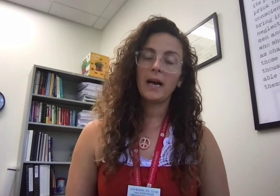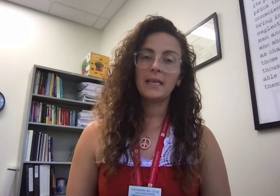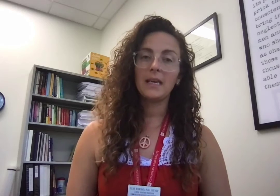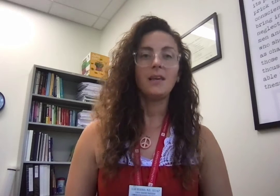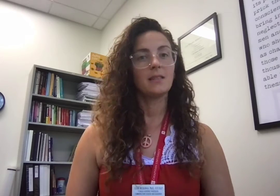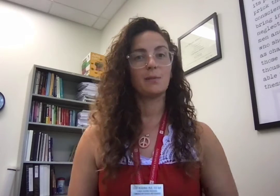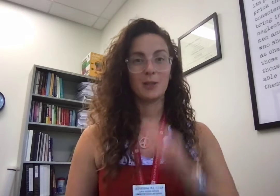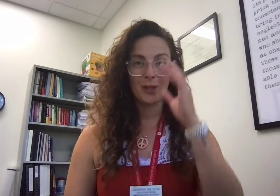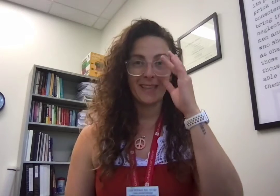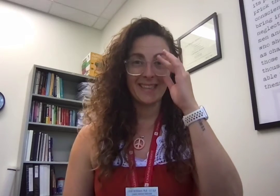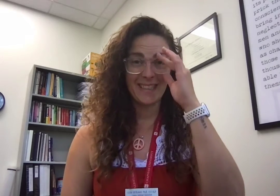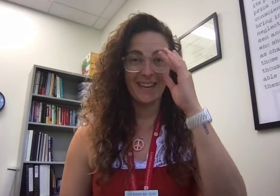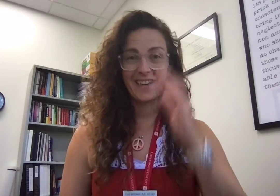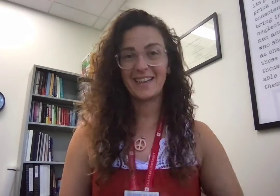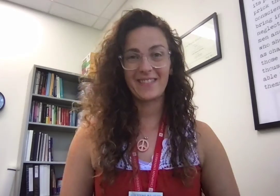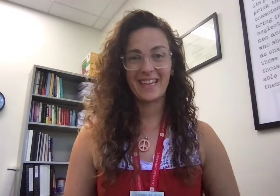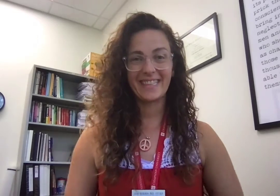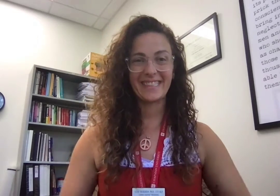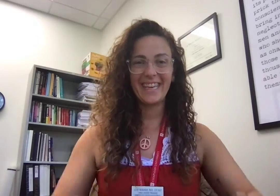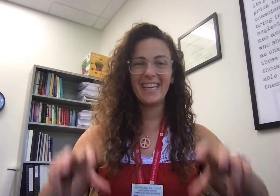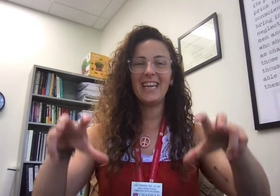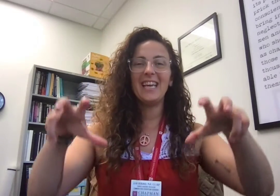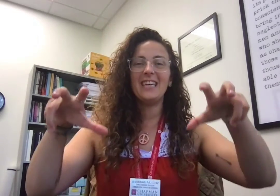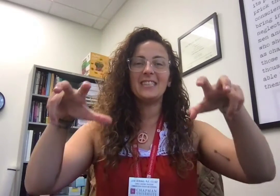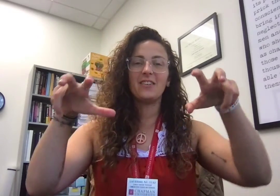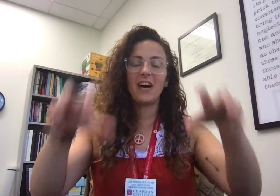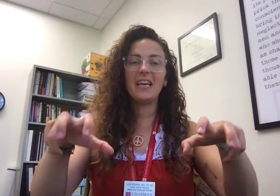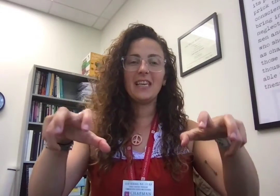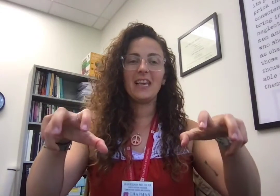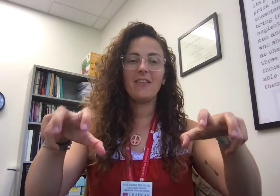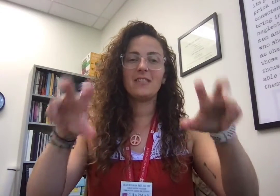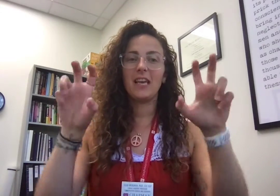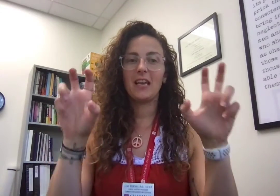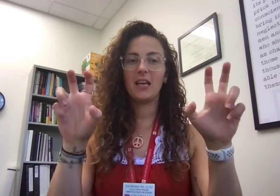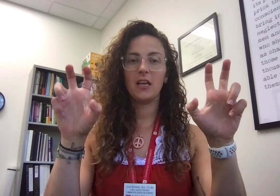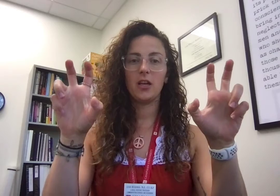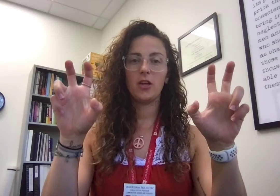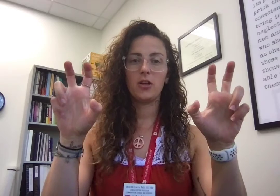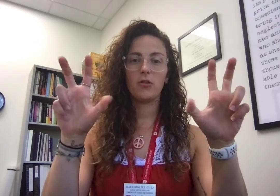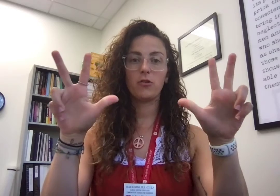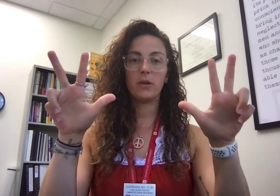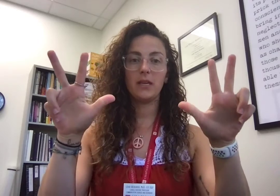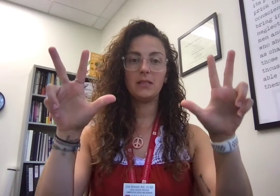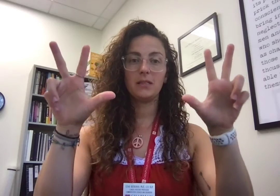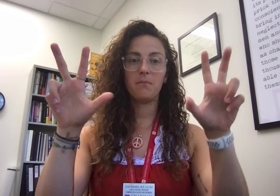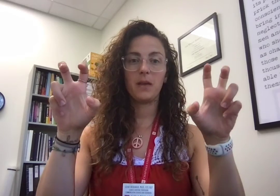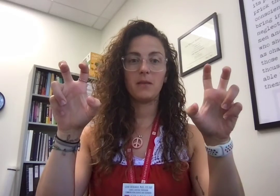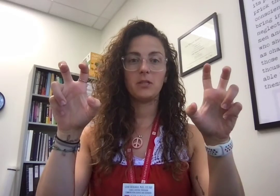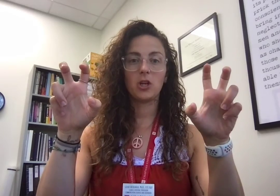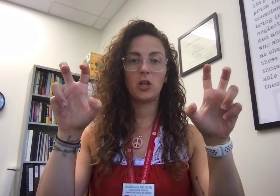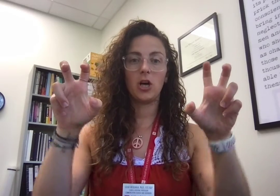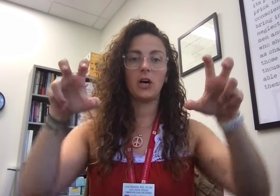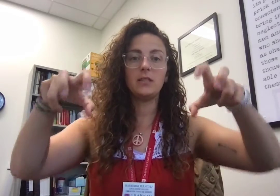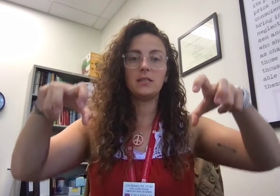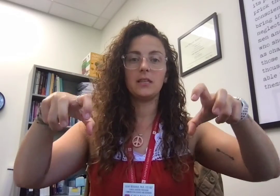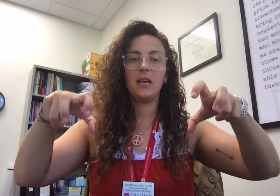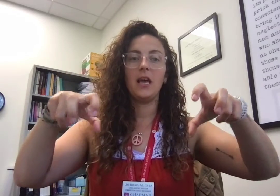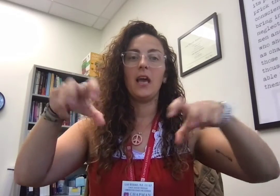hiking, especially in this area of the country. So hiking, you take your threes, make them into claws, and